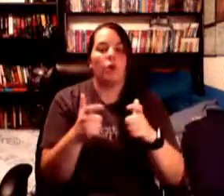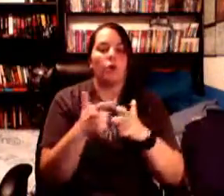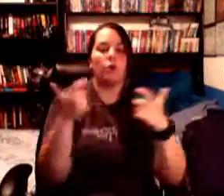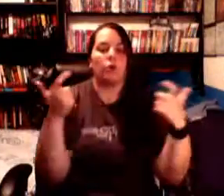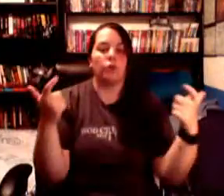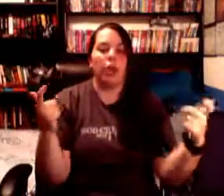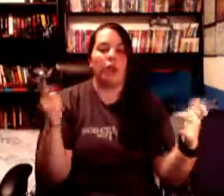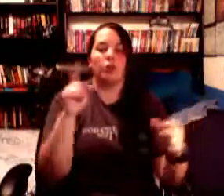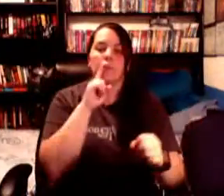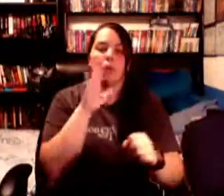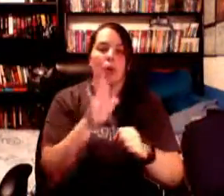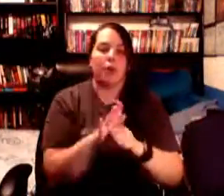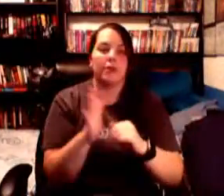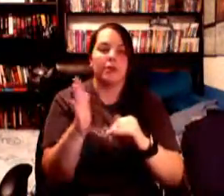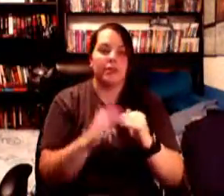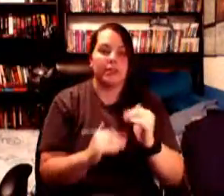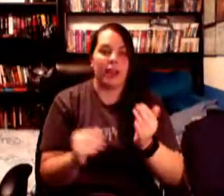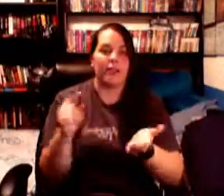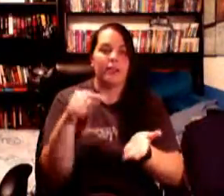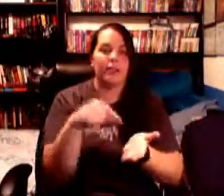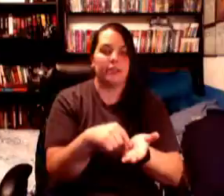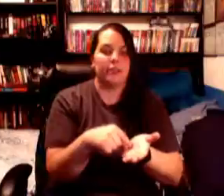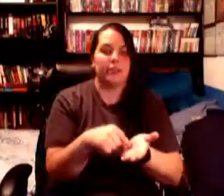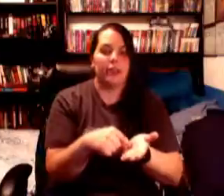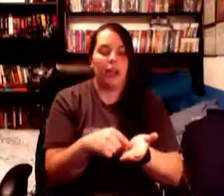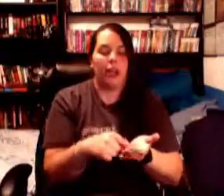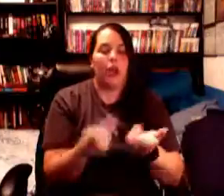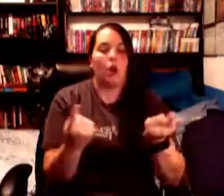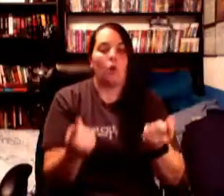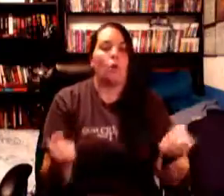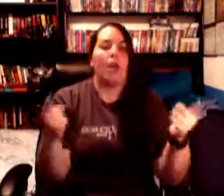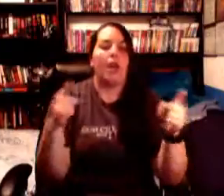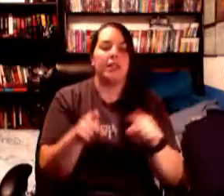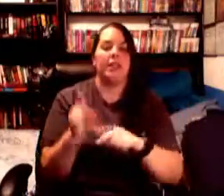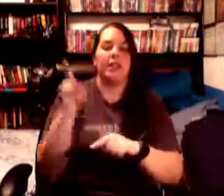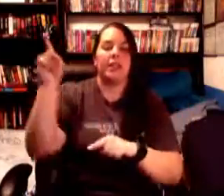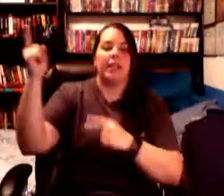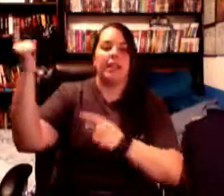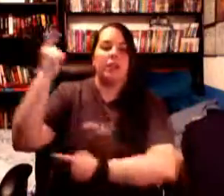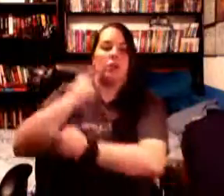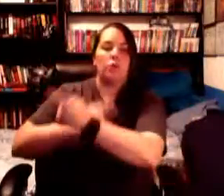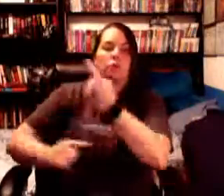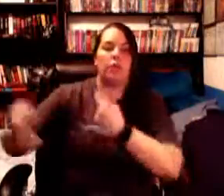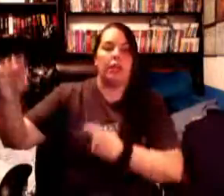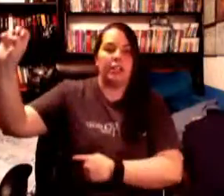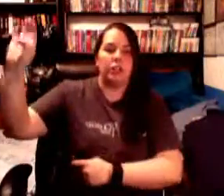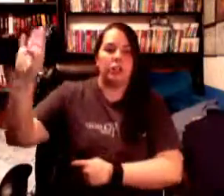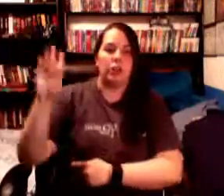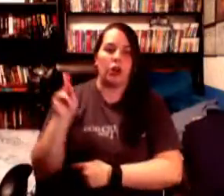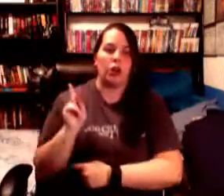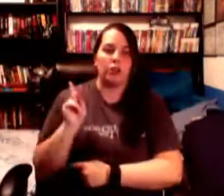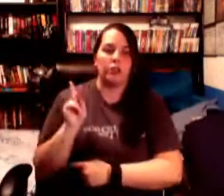no greater promise than this. When he